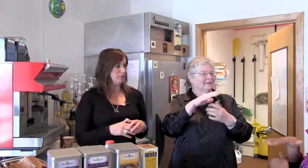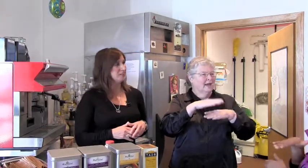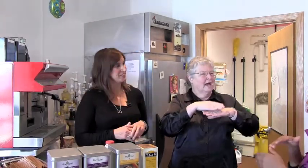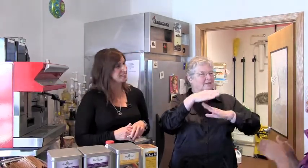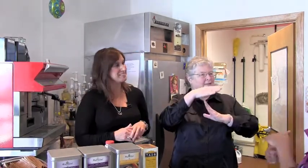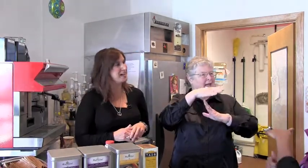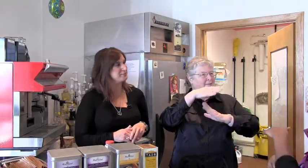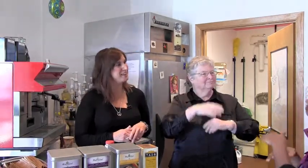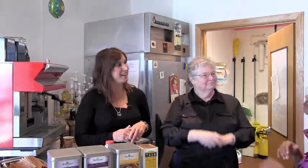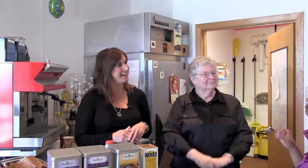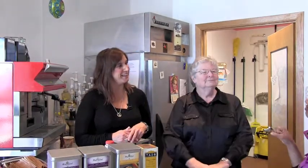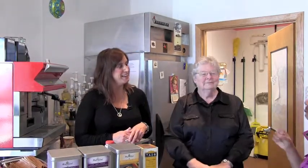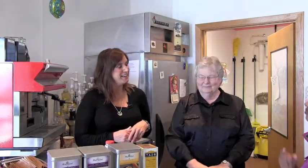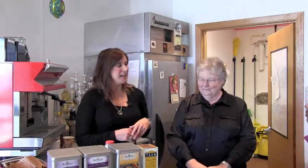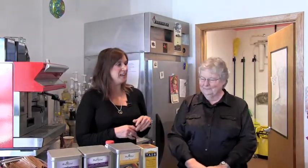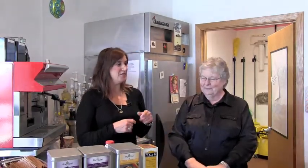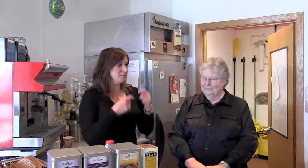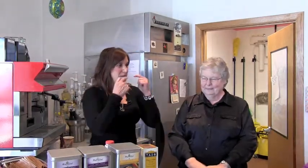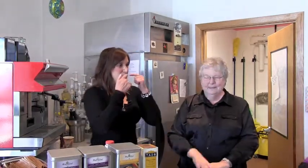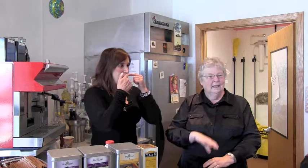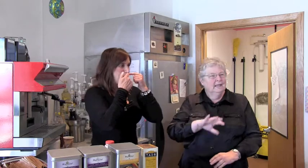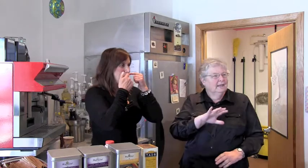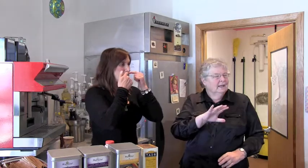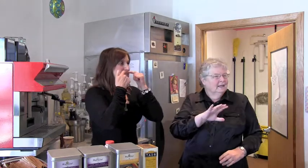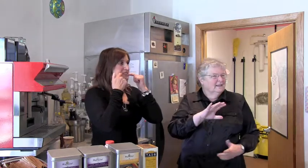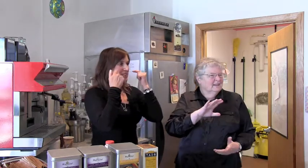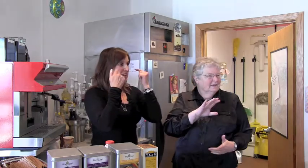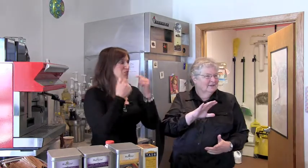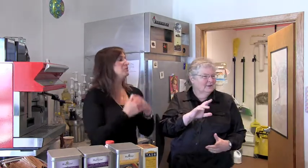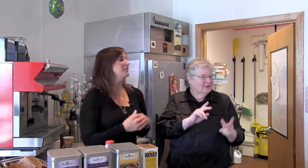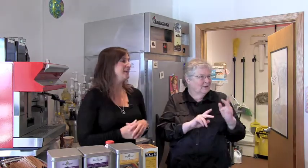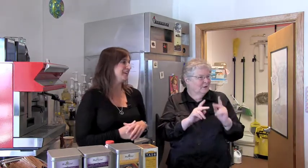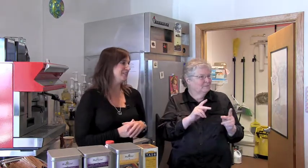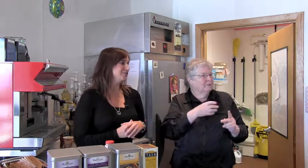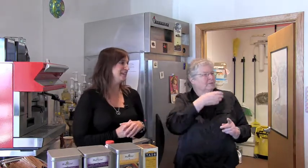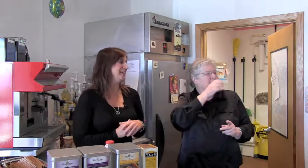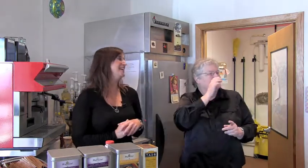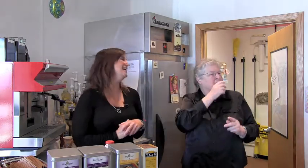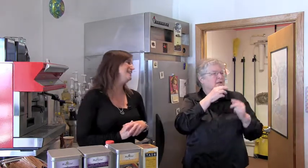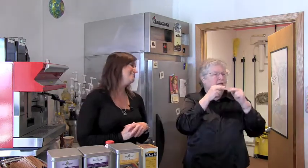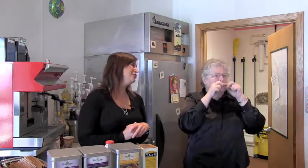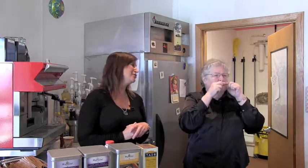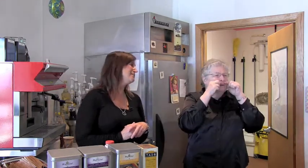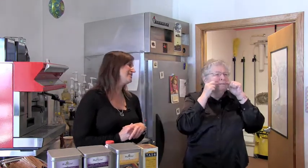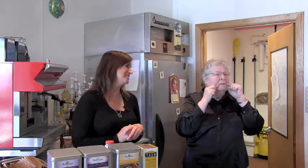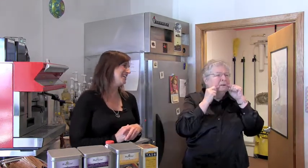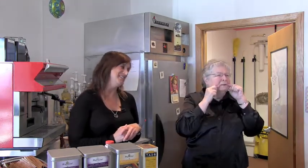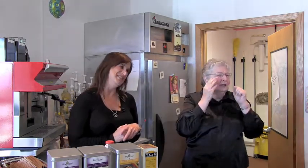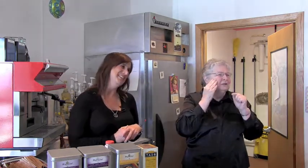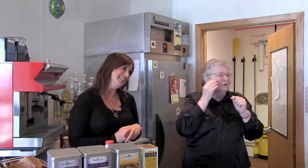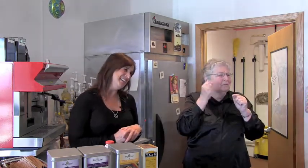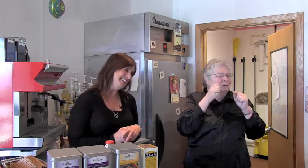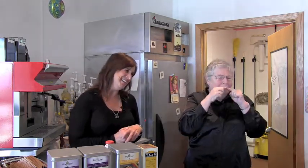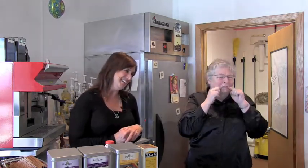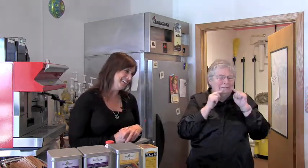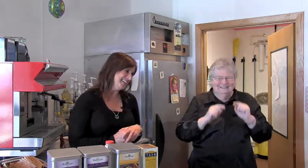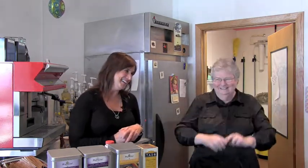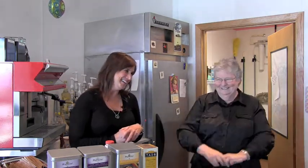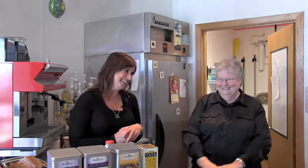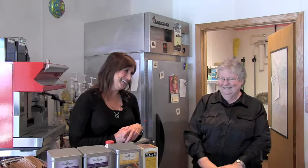frothy, foamy look on top. Yeah. Kind of gives people that mustache when they drink it, a milk mustache.